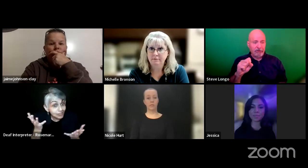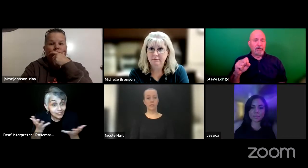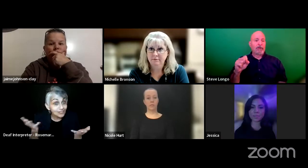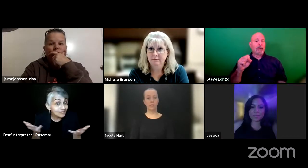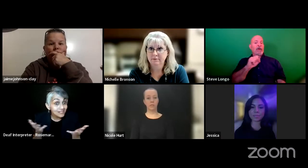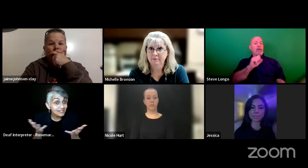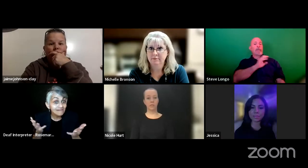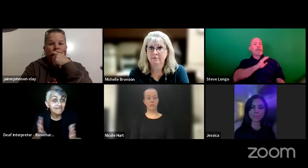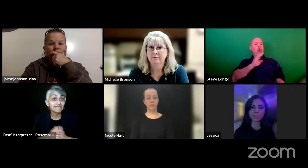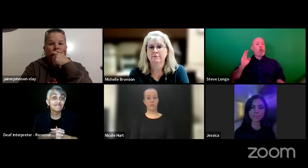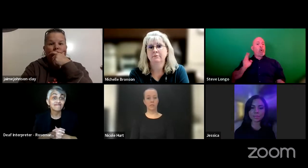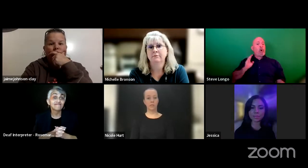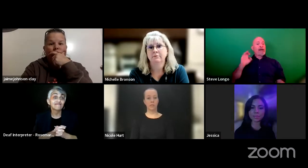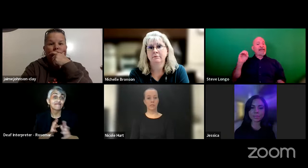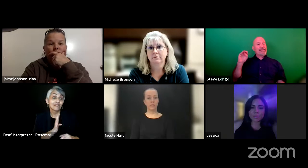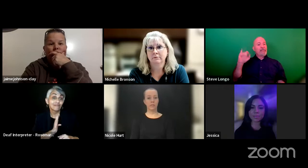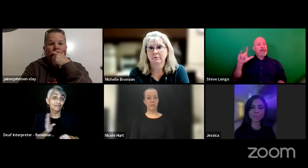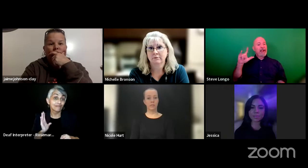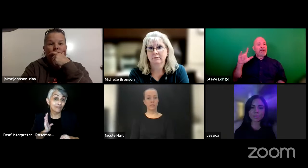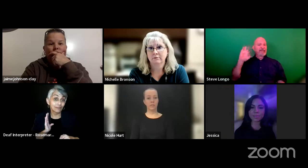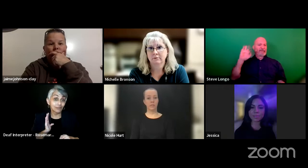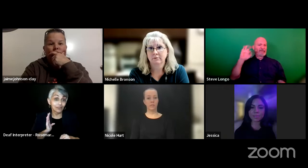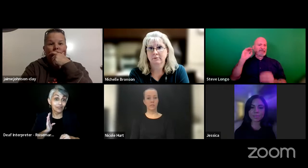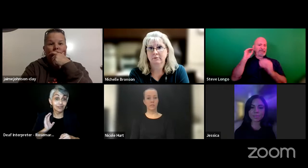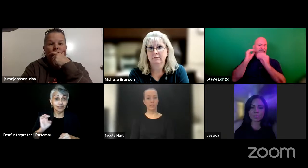And good news,